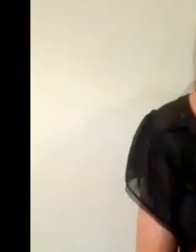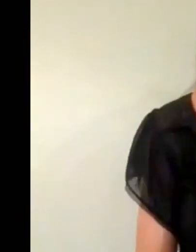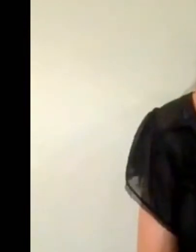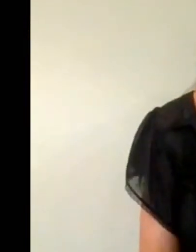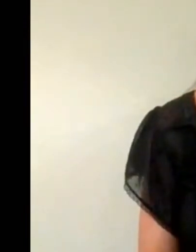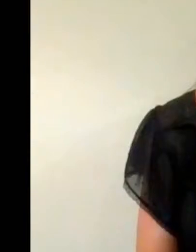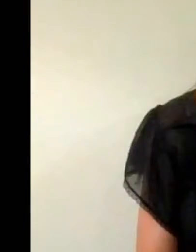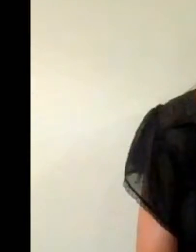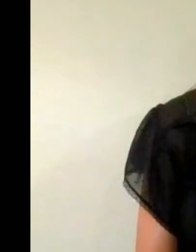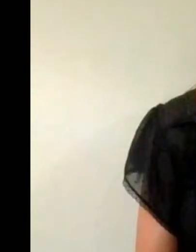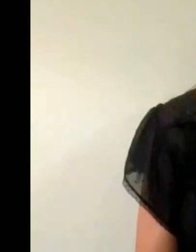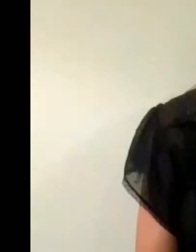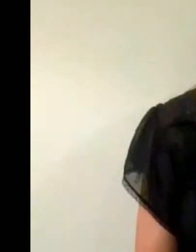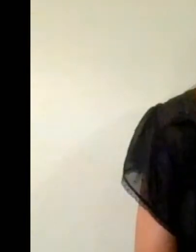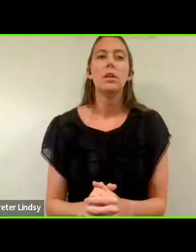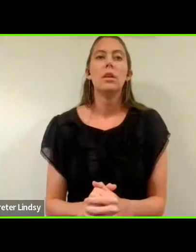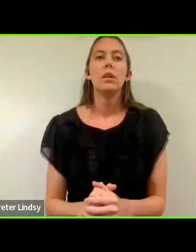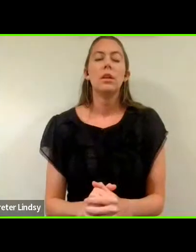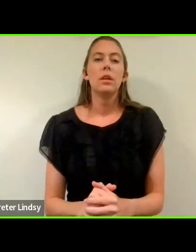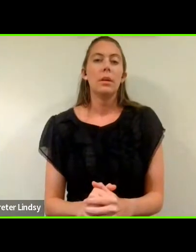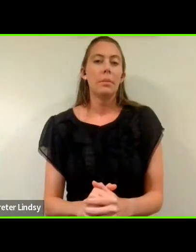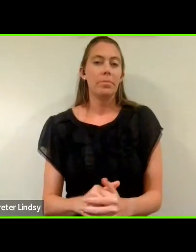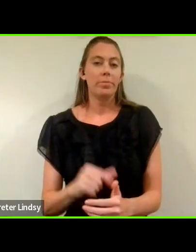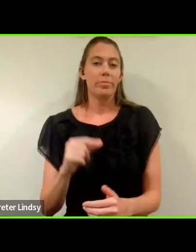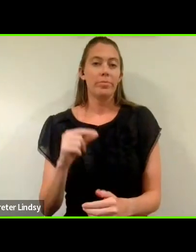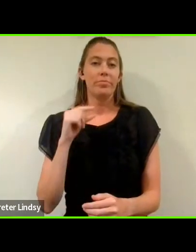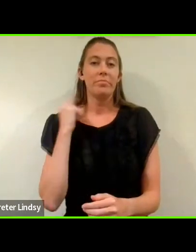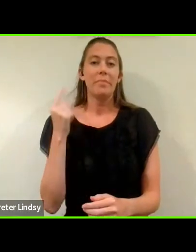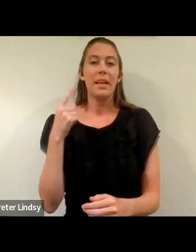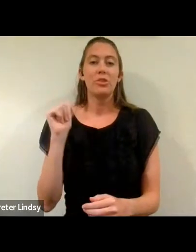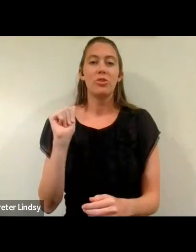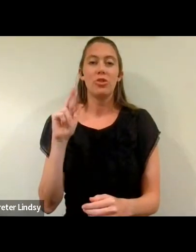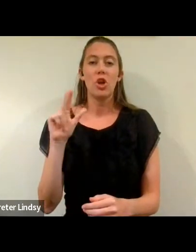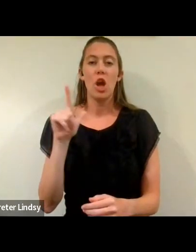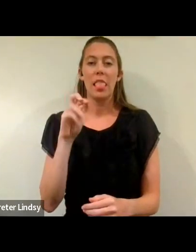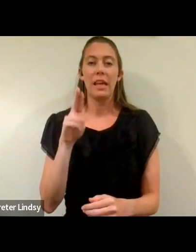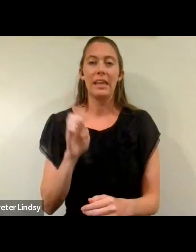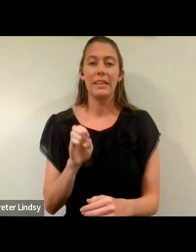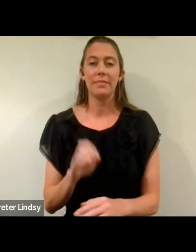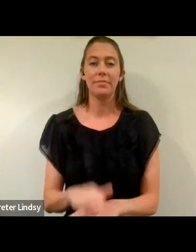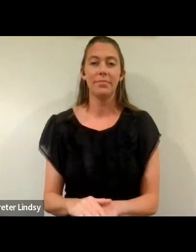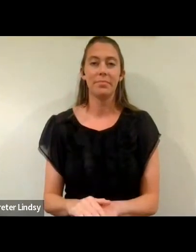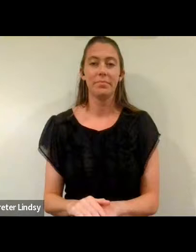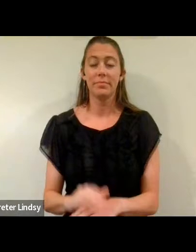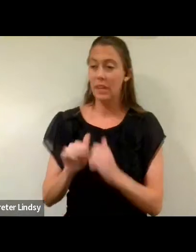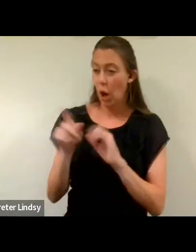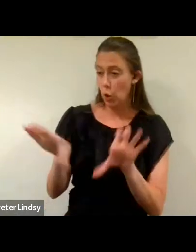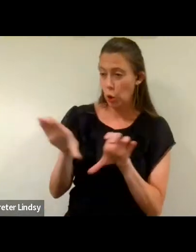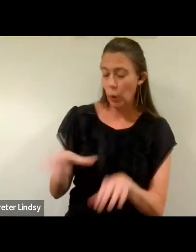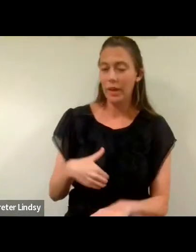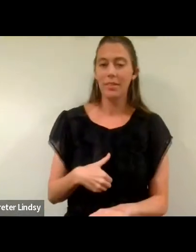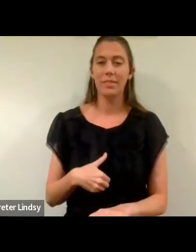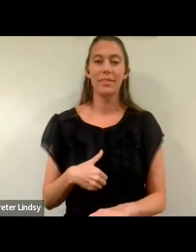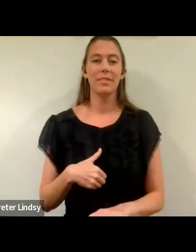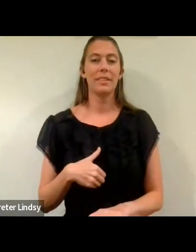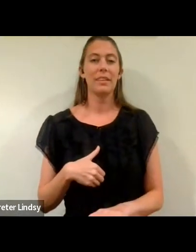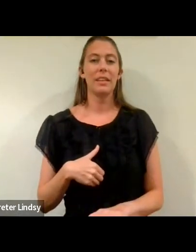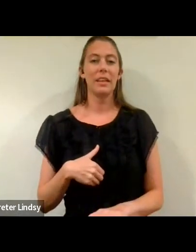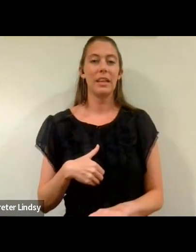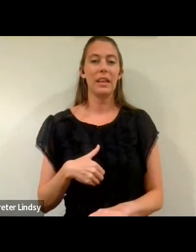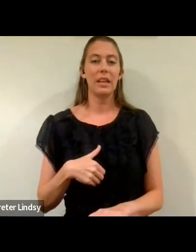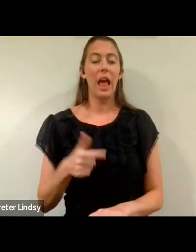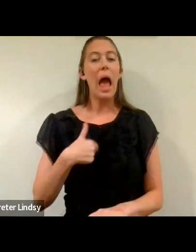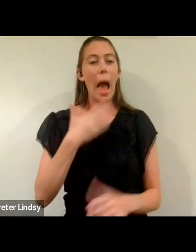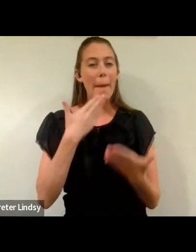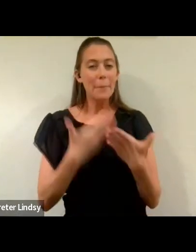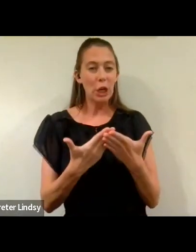Pastor Arlene has her hand up. Oh, thank you. Hi, Pastor Arlene, how are you? Hey, I'm good, thanks. My hands look a lot like the color of the paint in